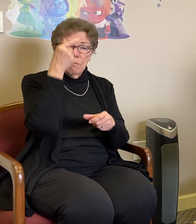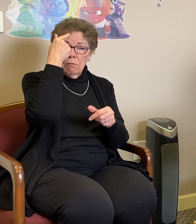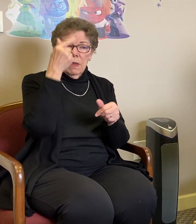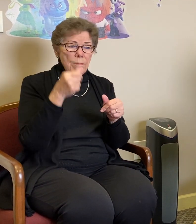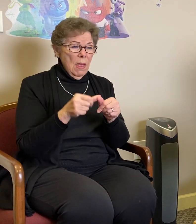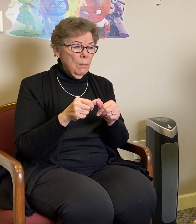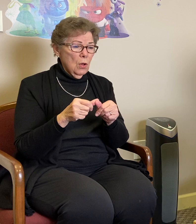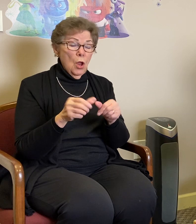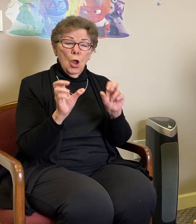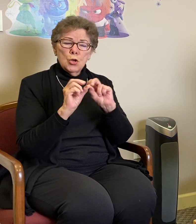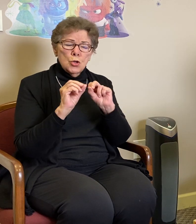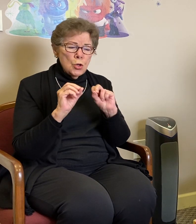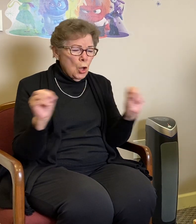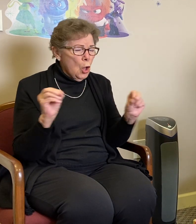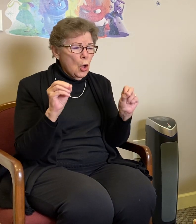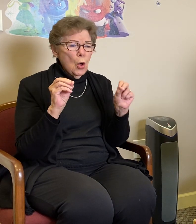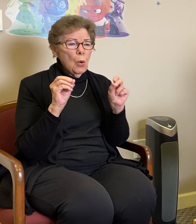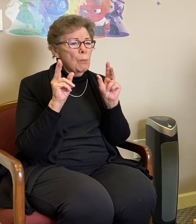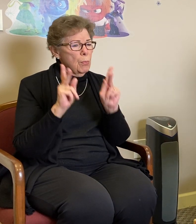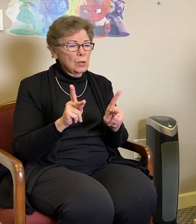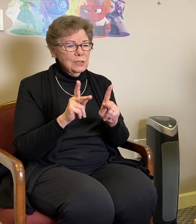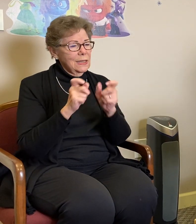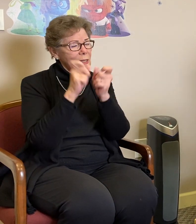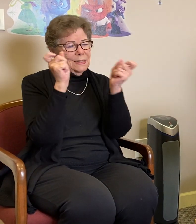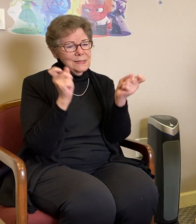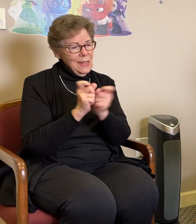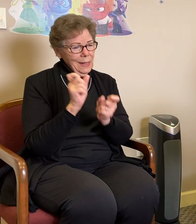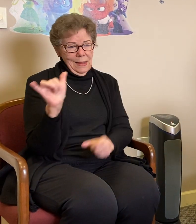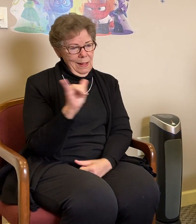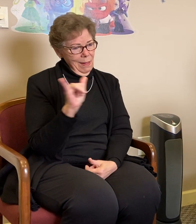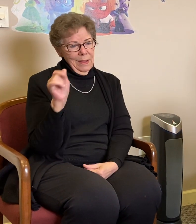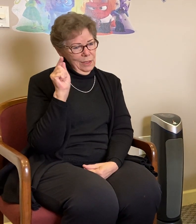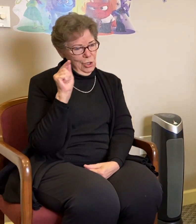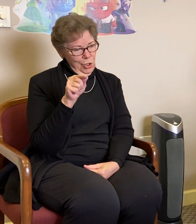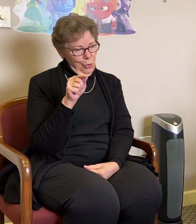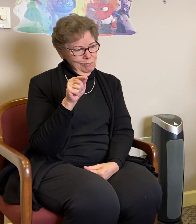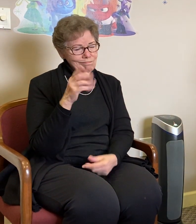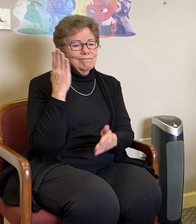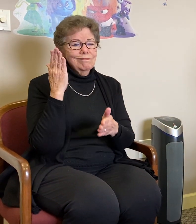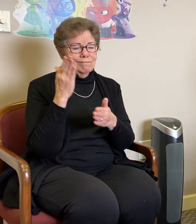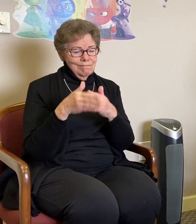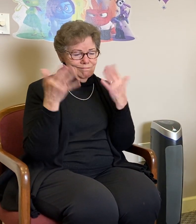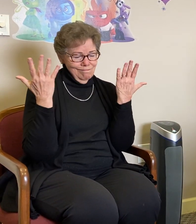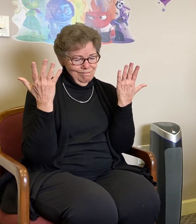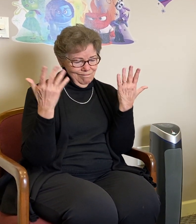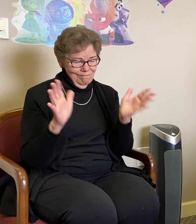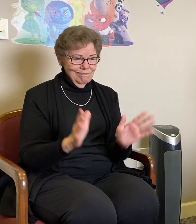no one exactly like you. The end.